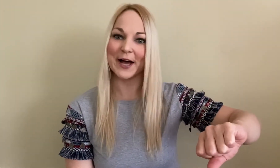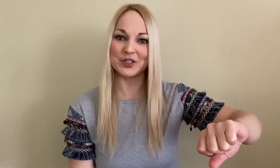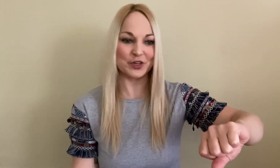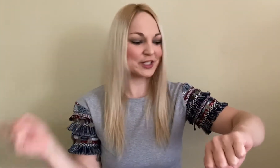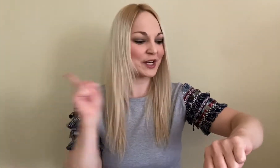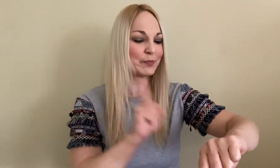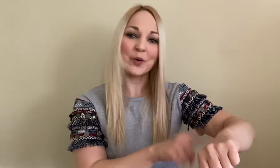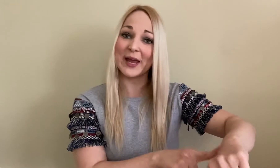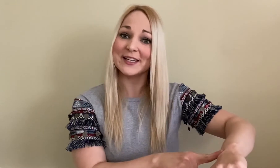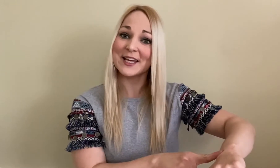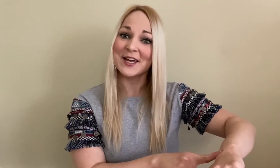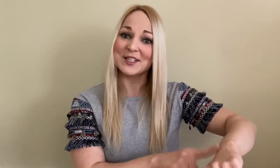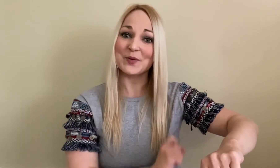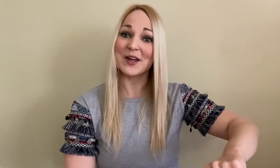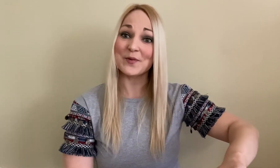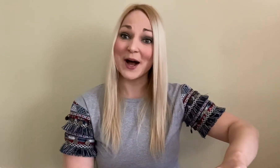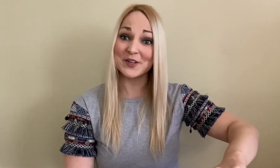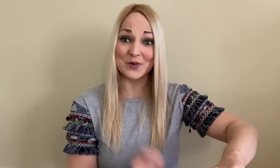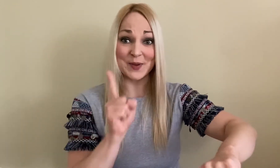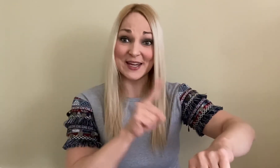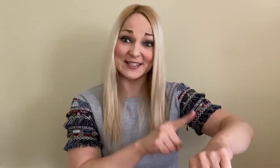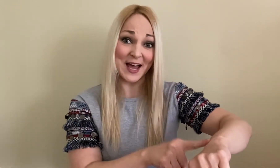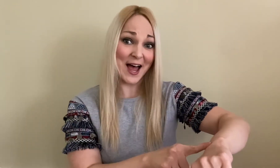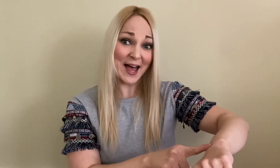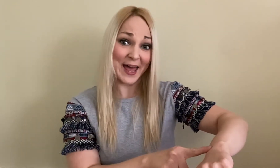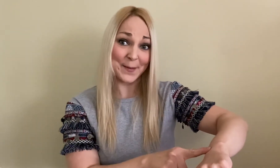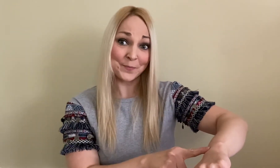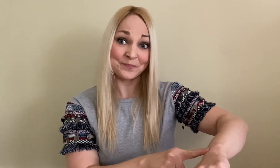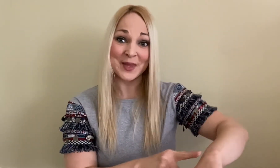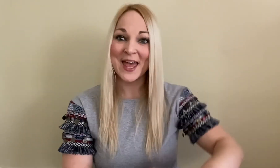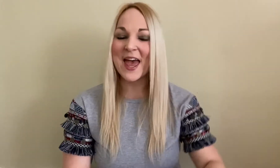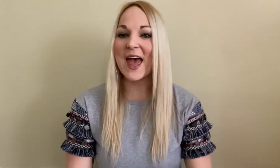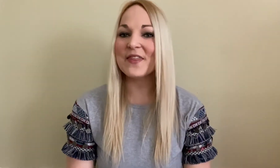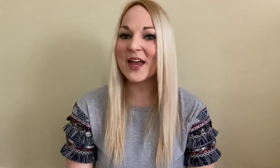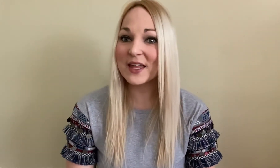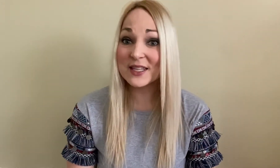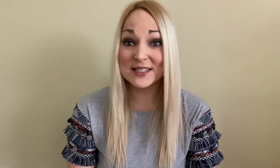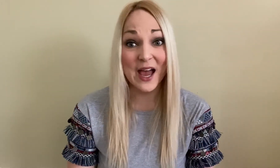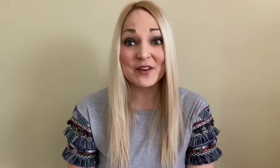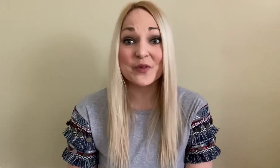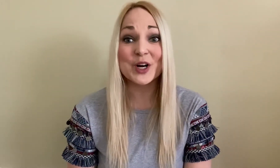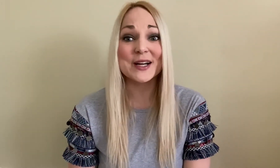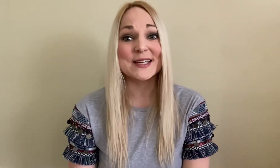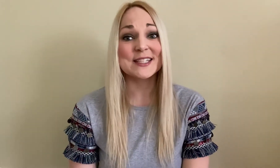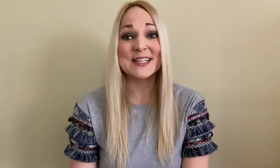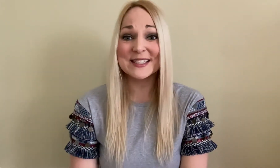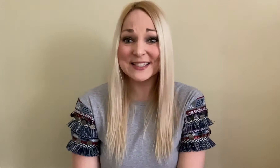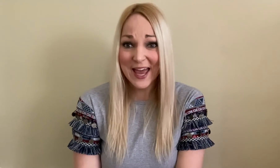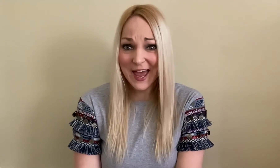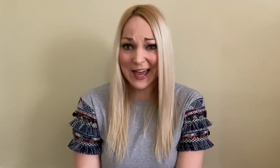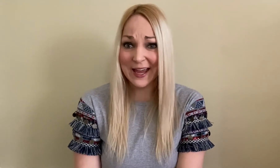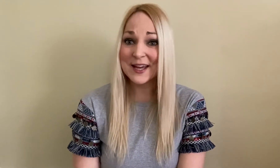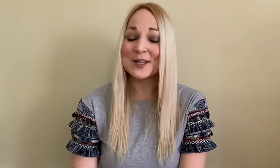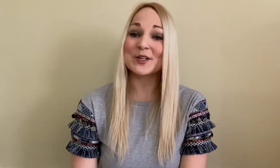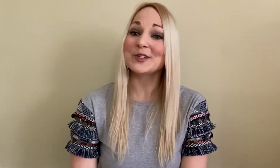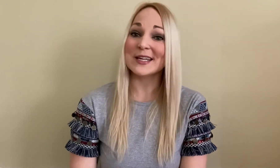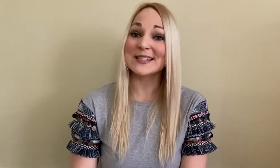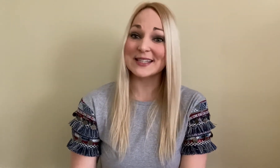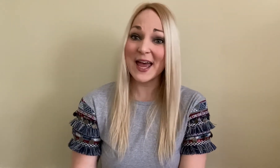you're just gonna point to where the watch would be, time. And then the sign for to say. So to say, we're